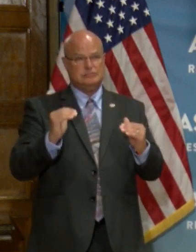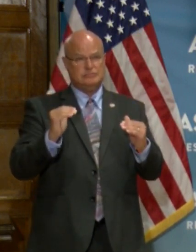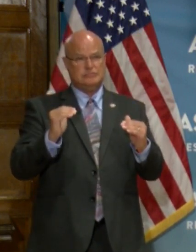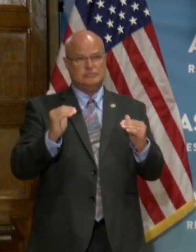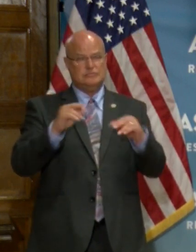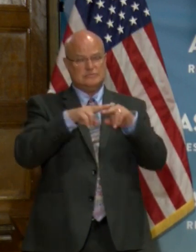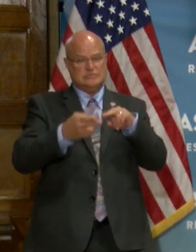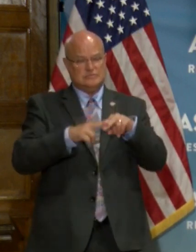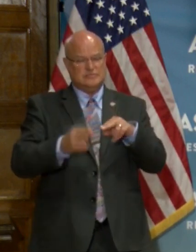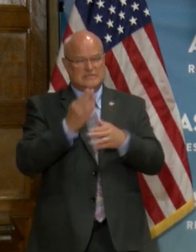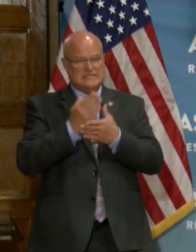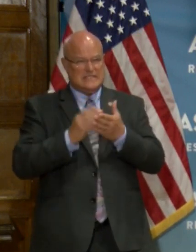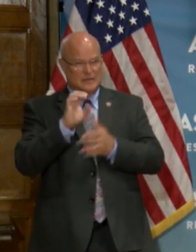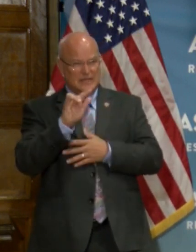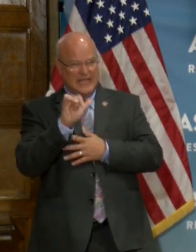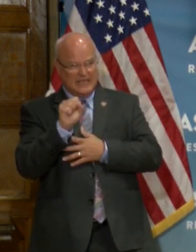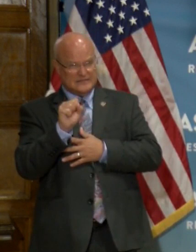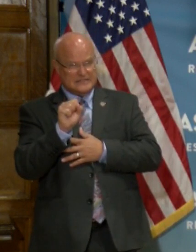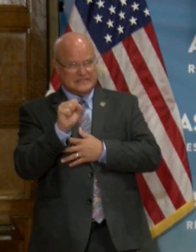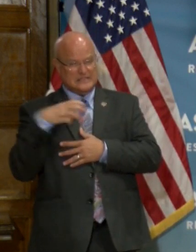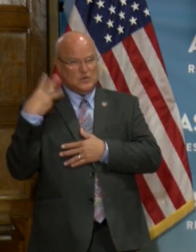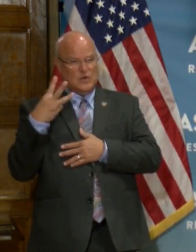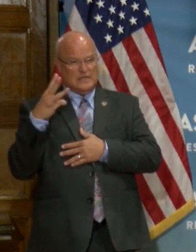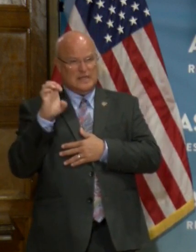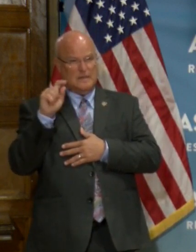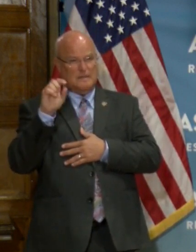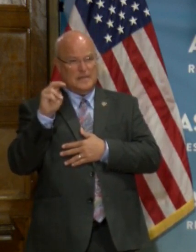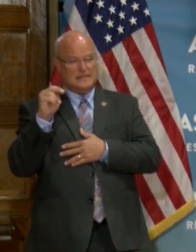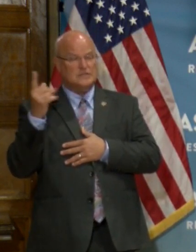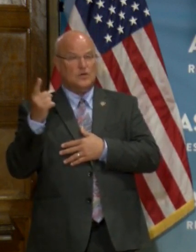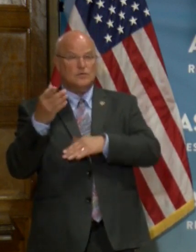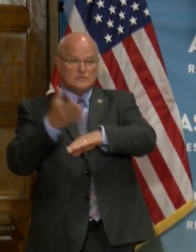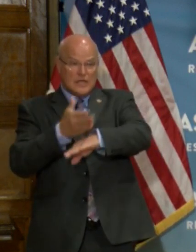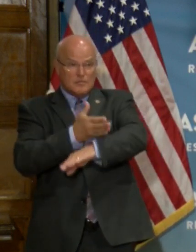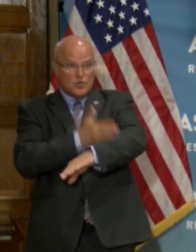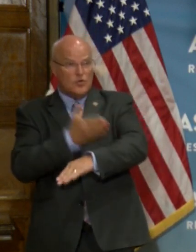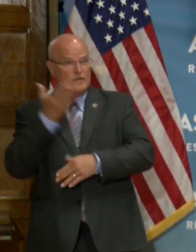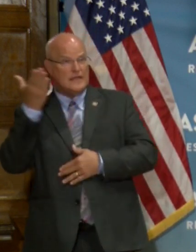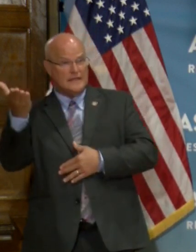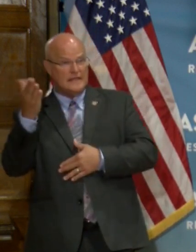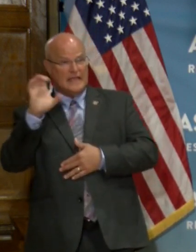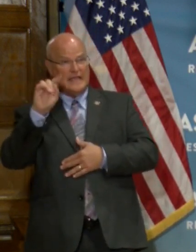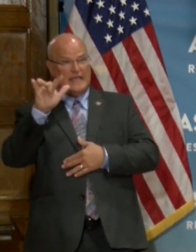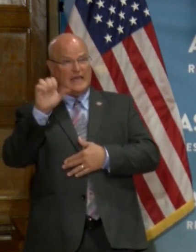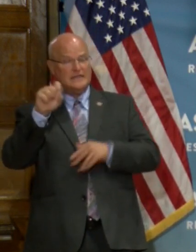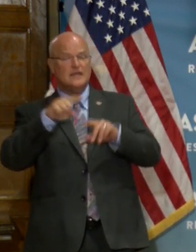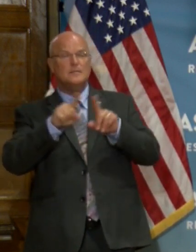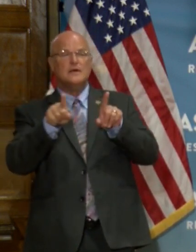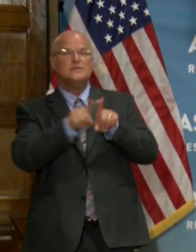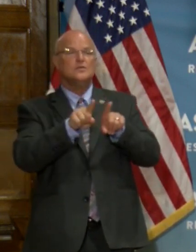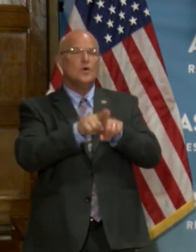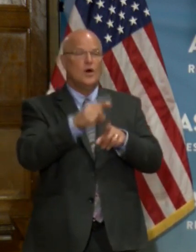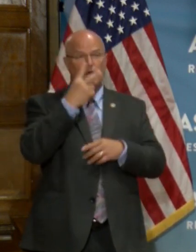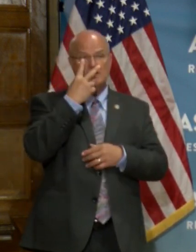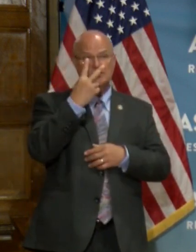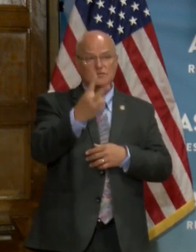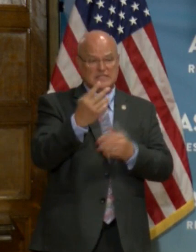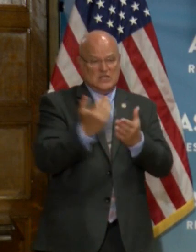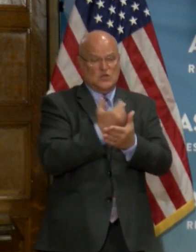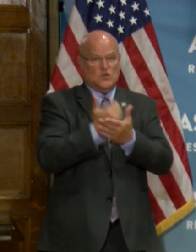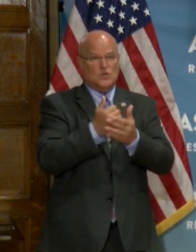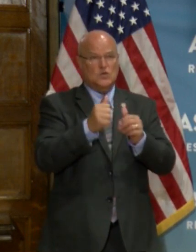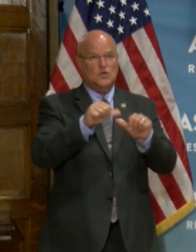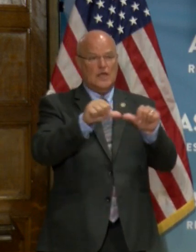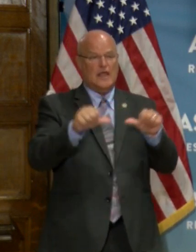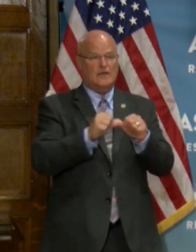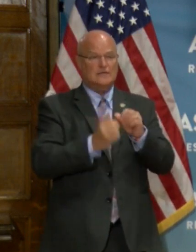Benton and Washington County somewhat. So you can see some level of progress that's there, but you also see new areas